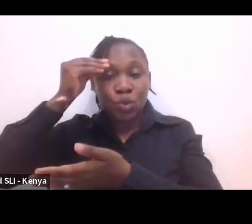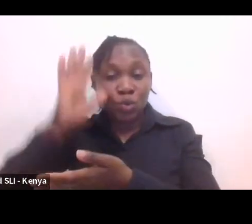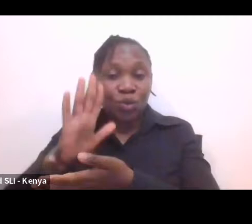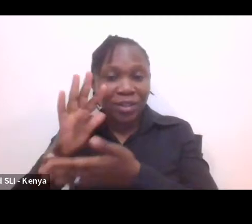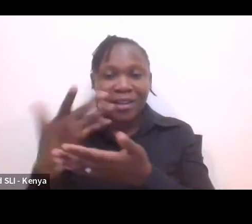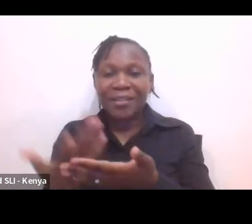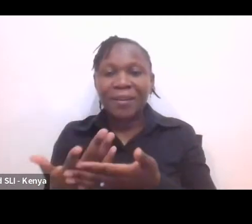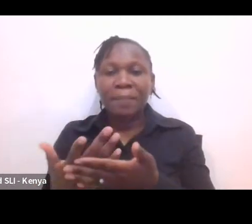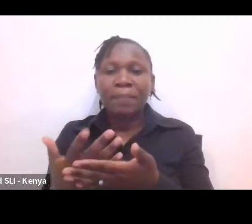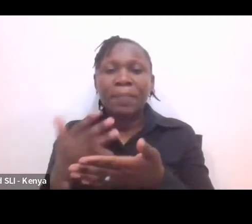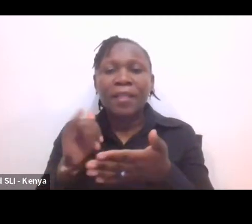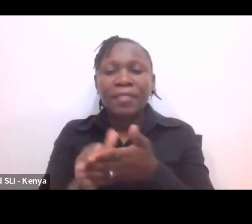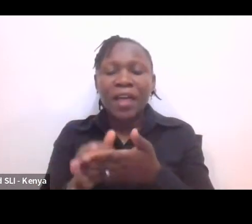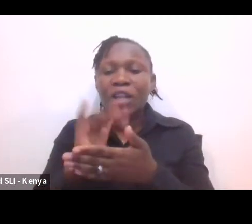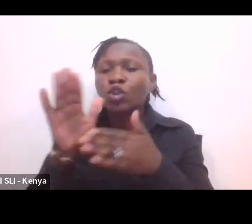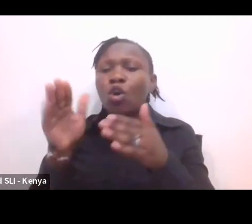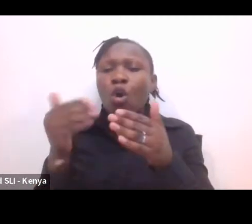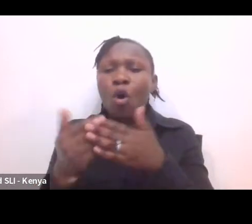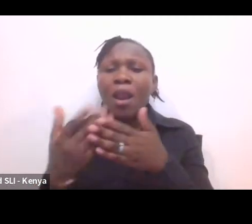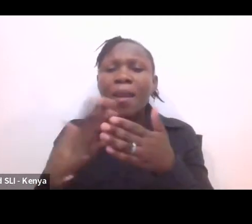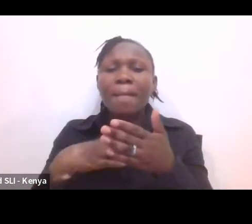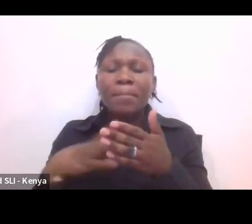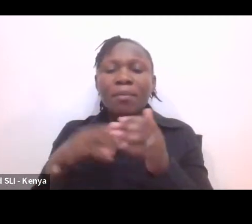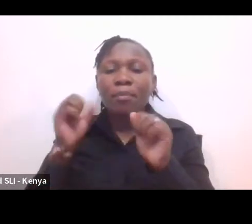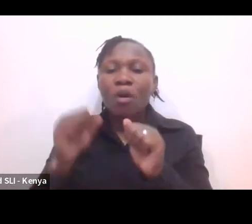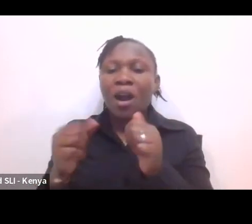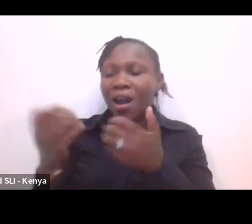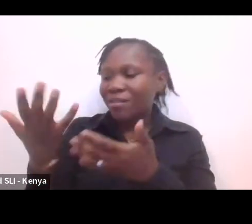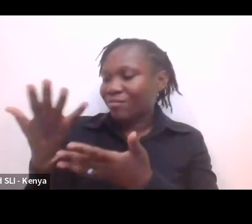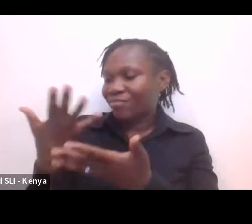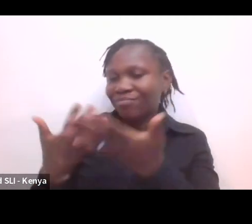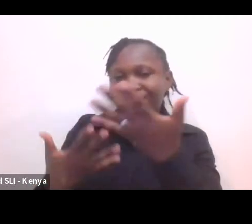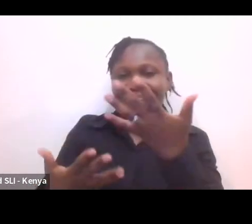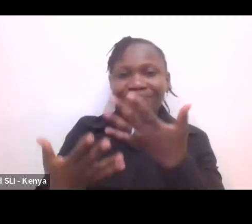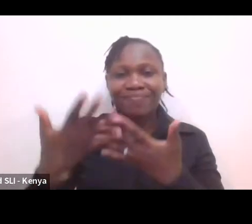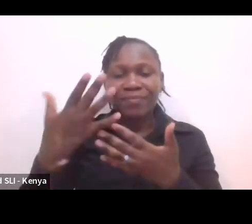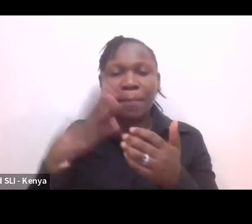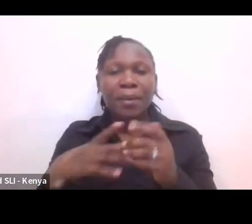and quietness to communication in the school.